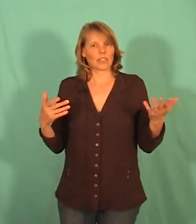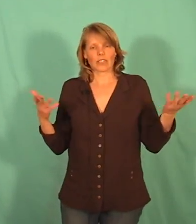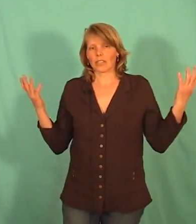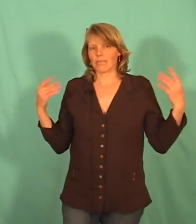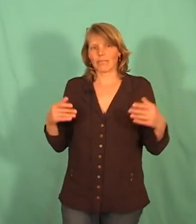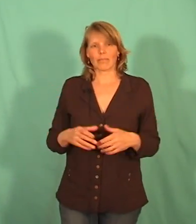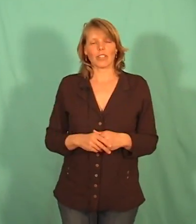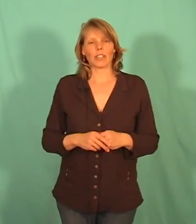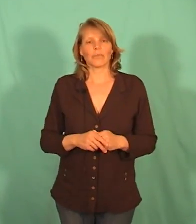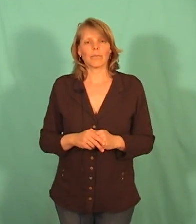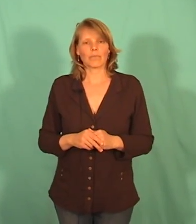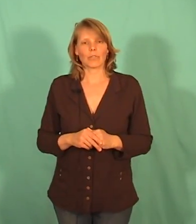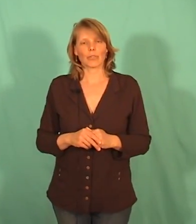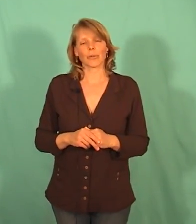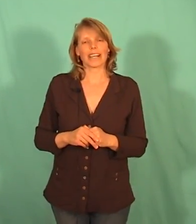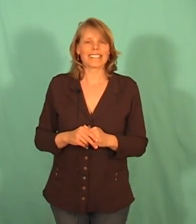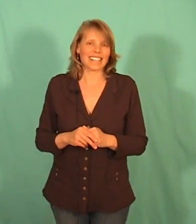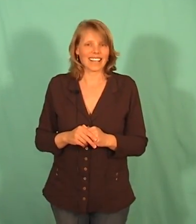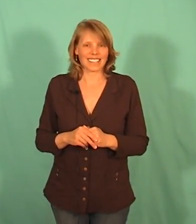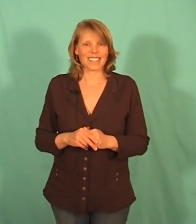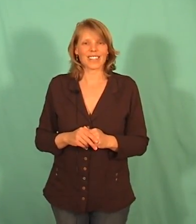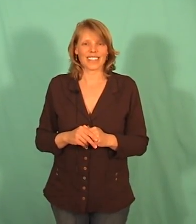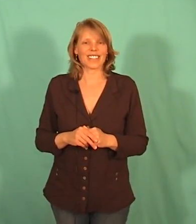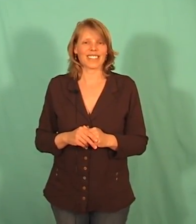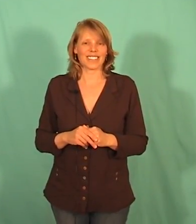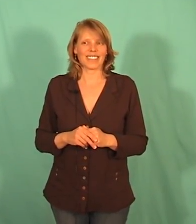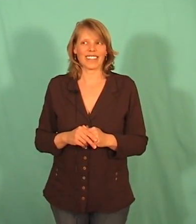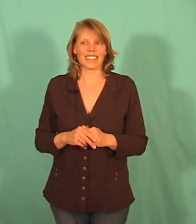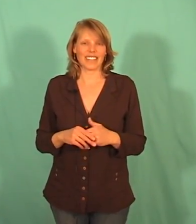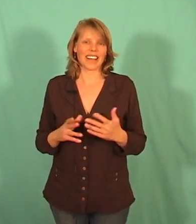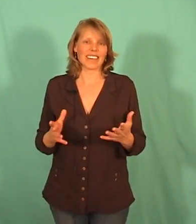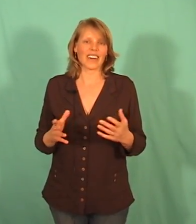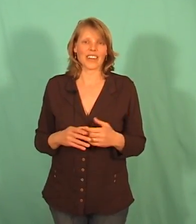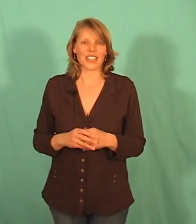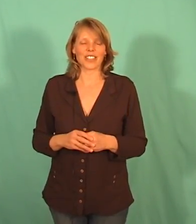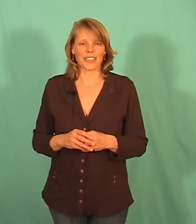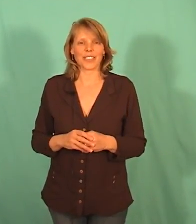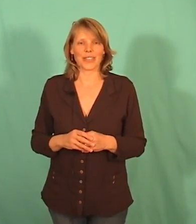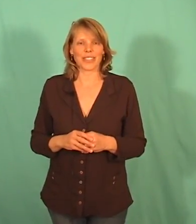create signs. It's not that hard to do. You can do it.